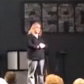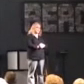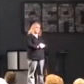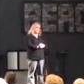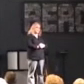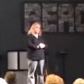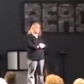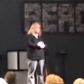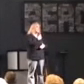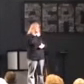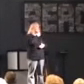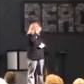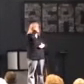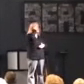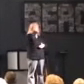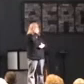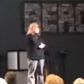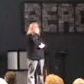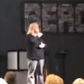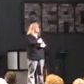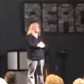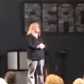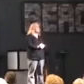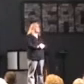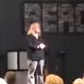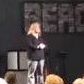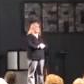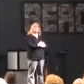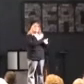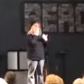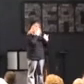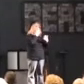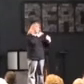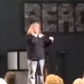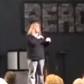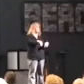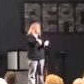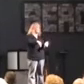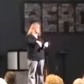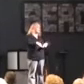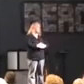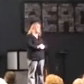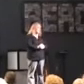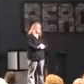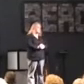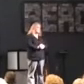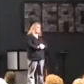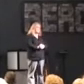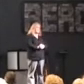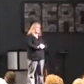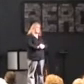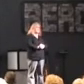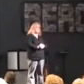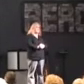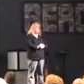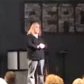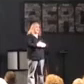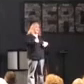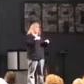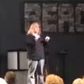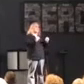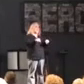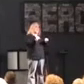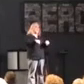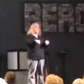And it's that every day. And I'm so thankful that I moved here. And I was able to